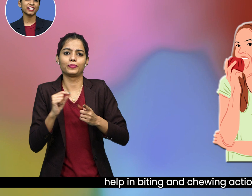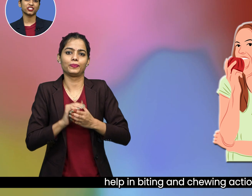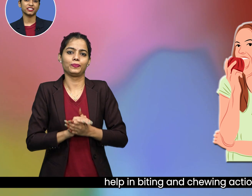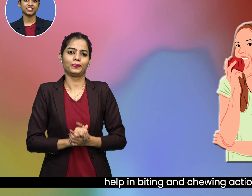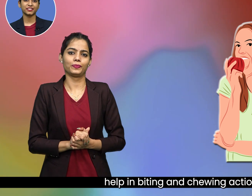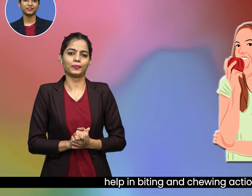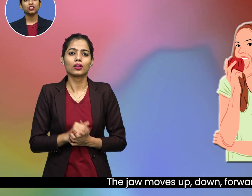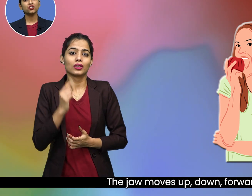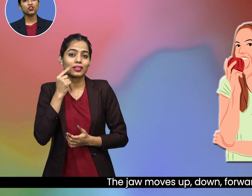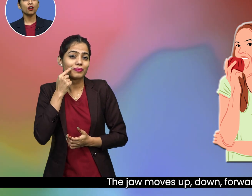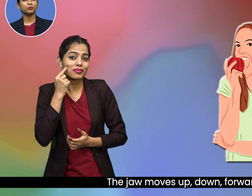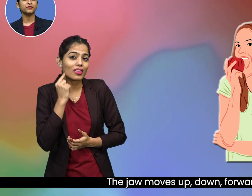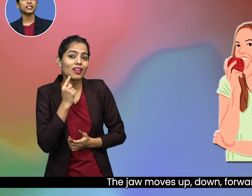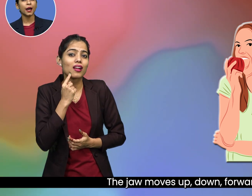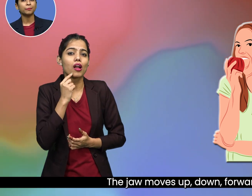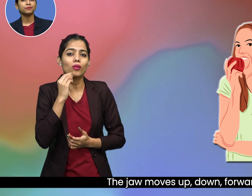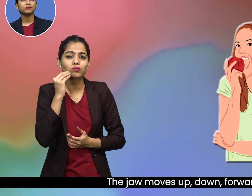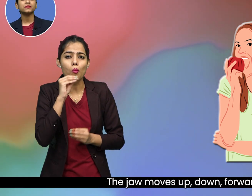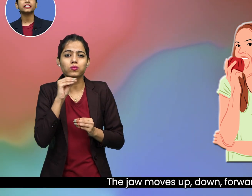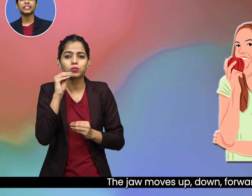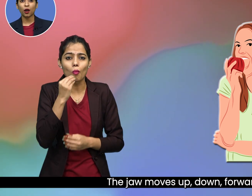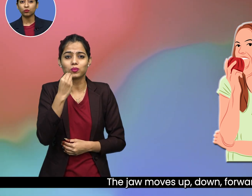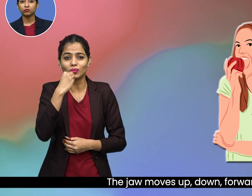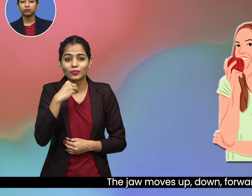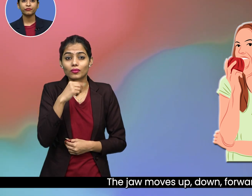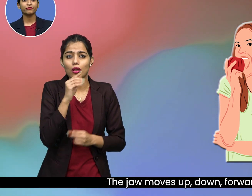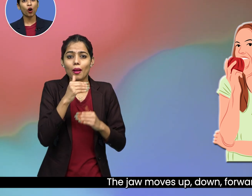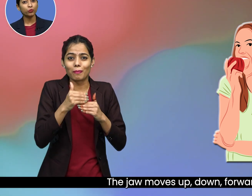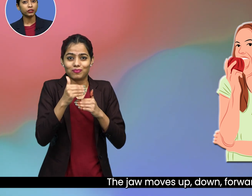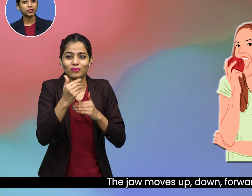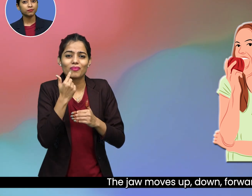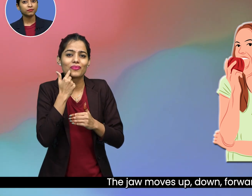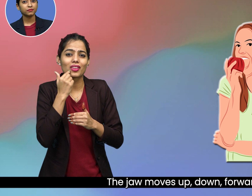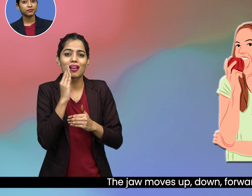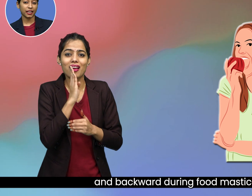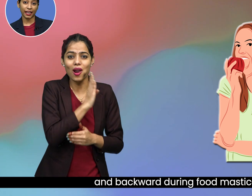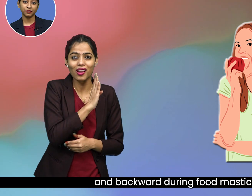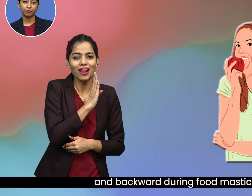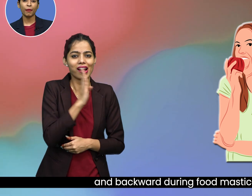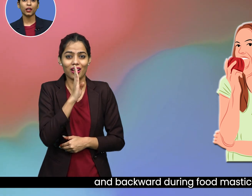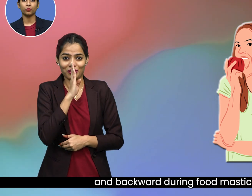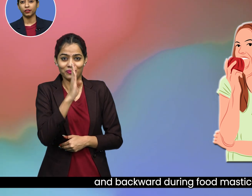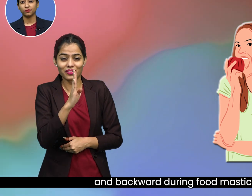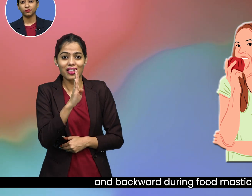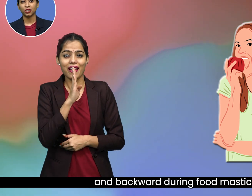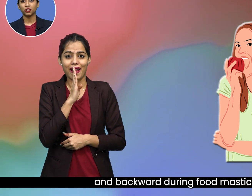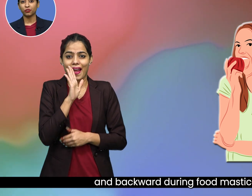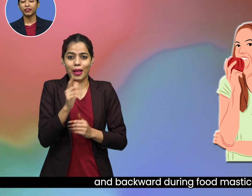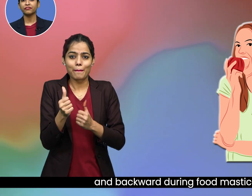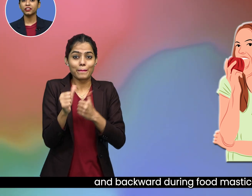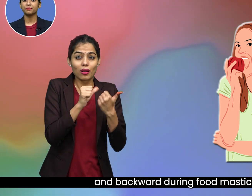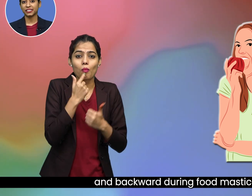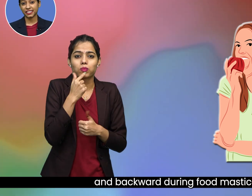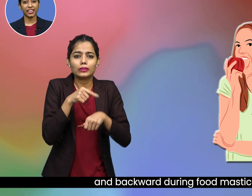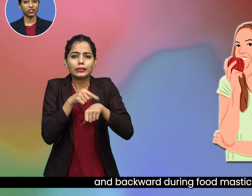chewing actions. The jaw moves up, down, forward, and backward